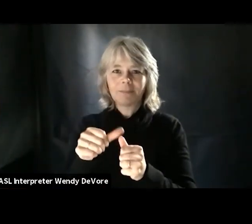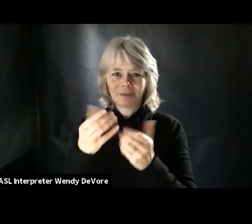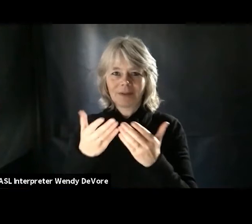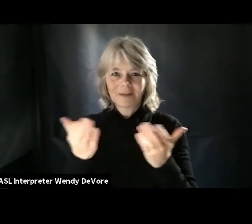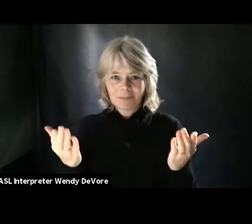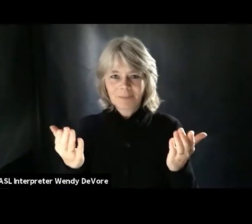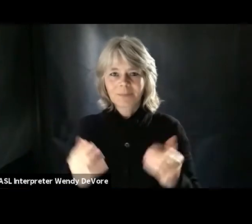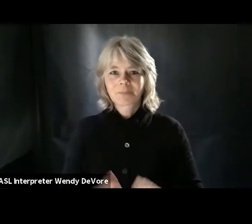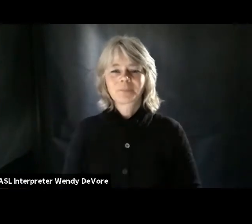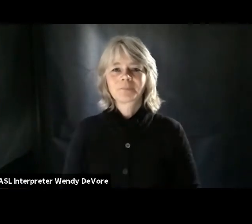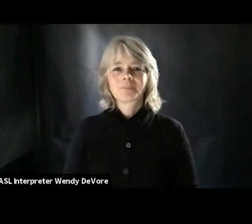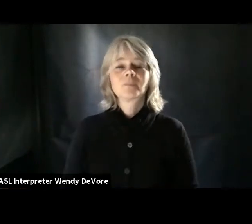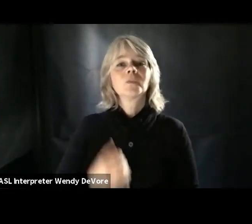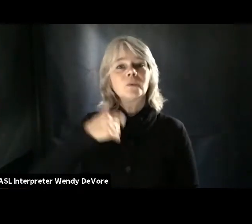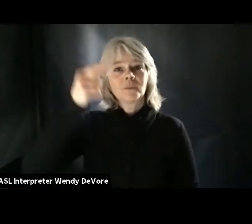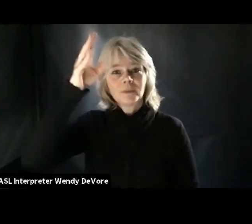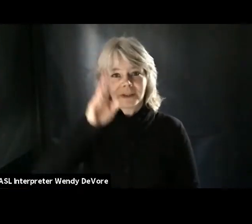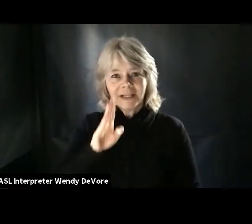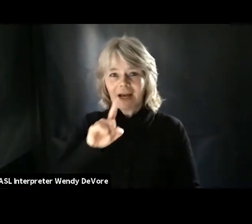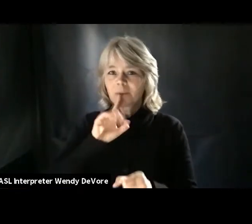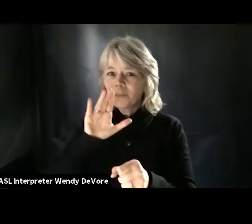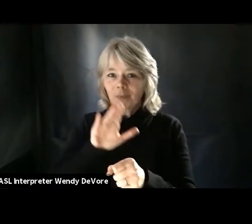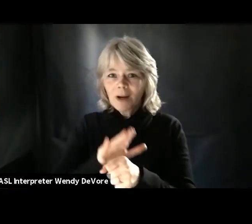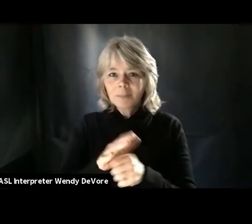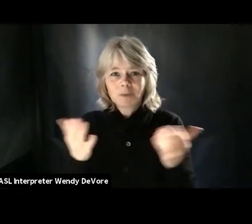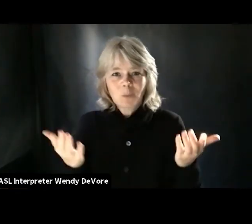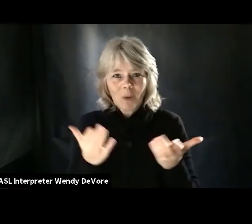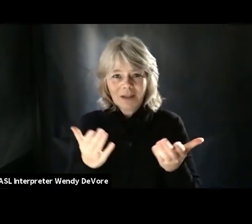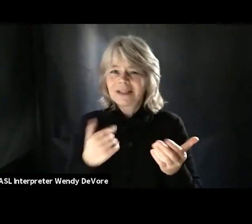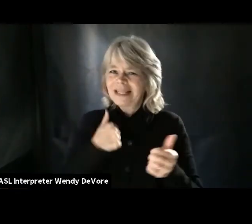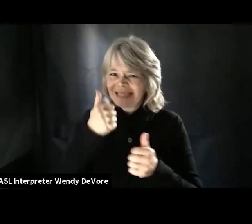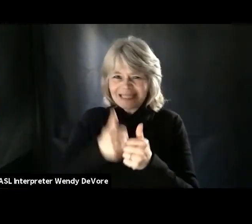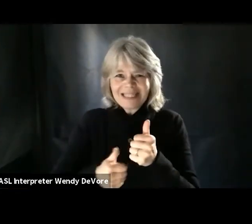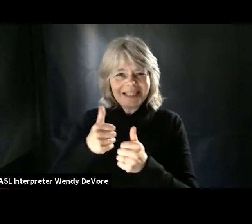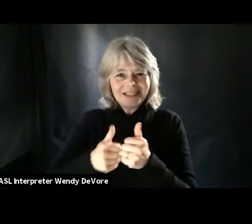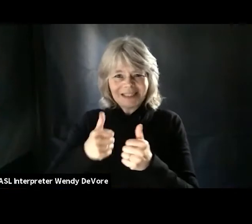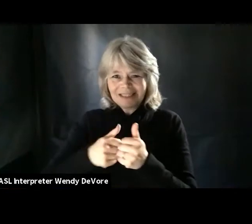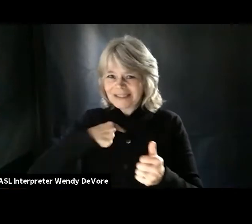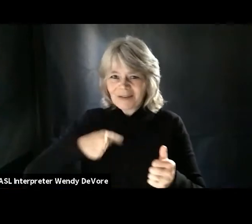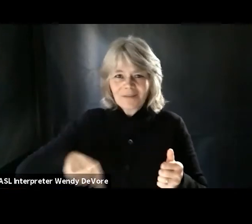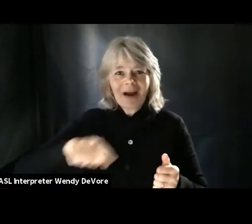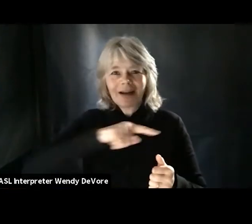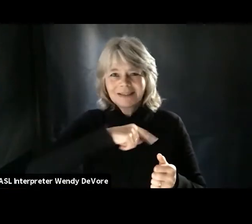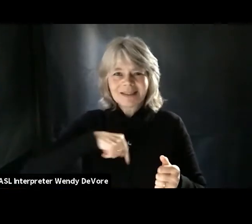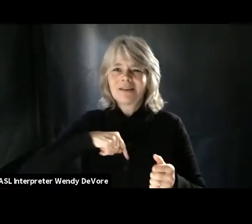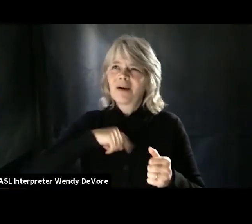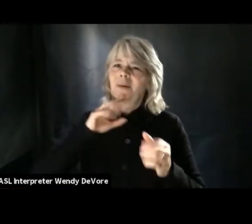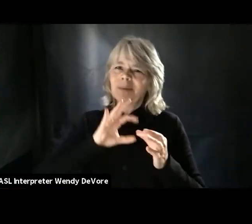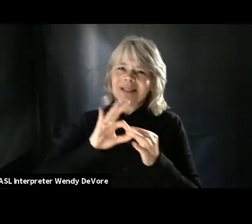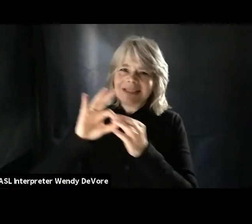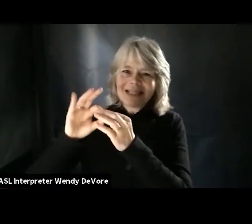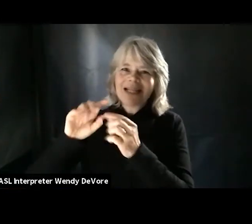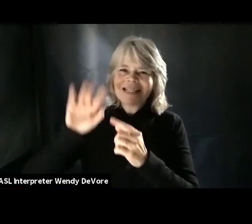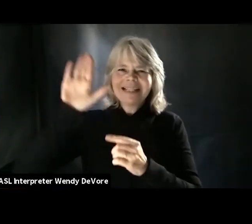God promises for each one of us a place in the story of God, this